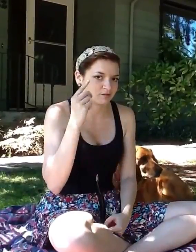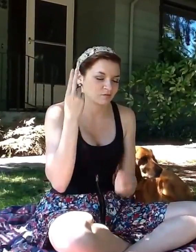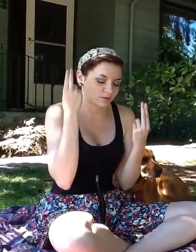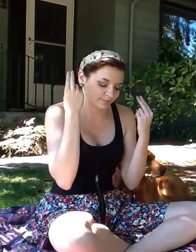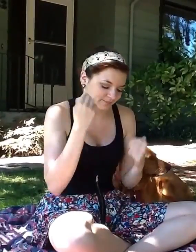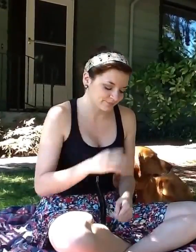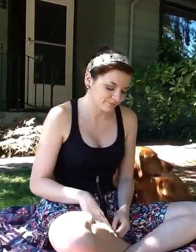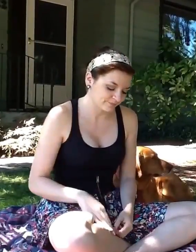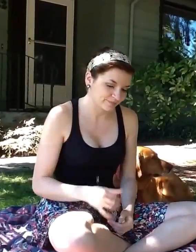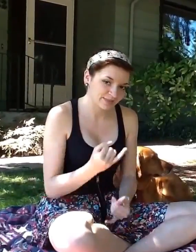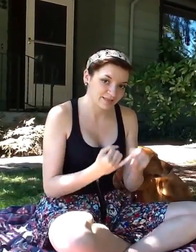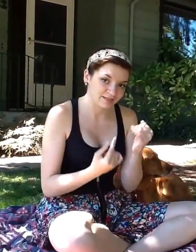bunny.